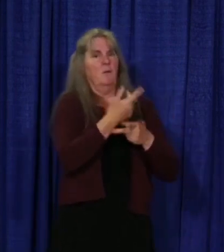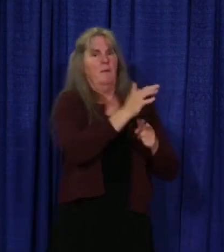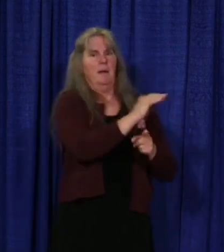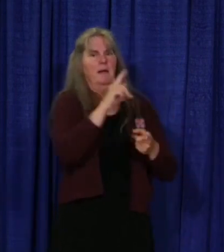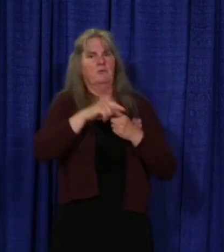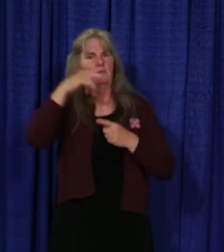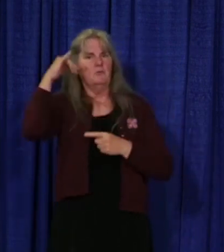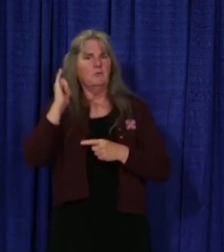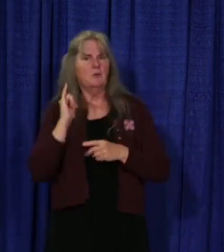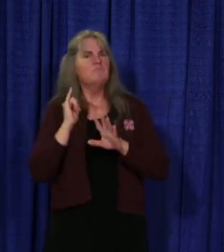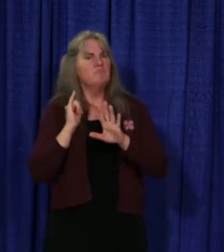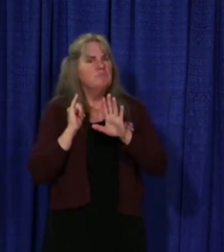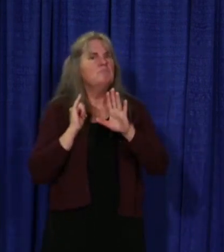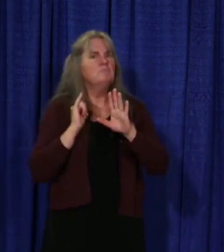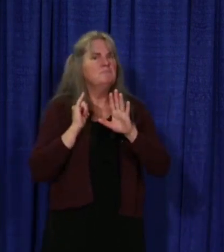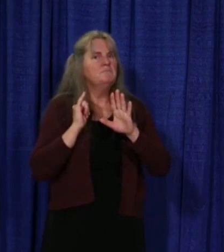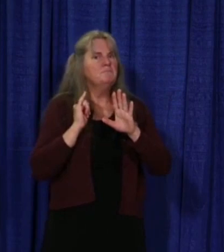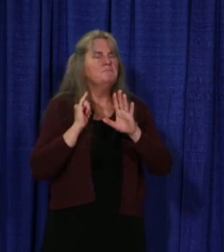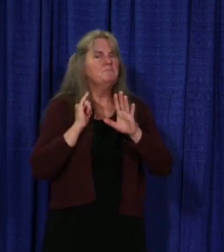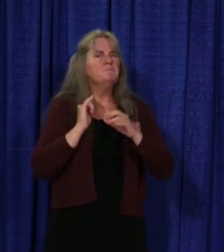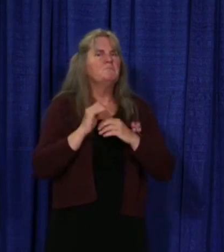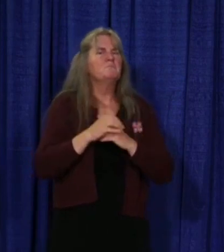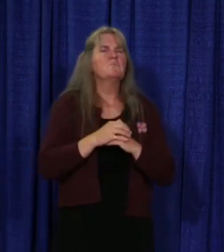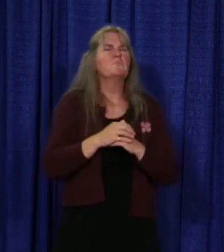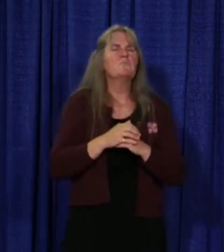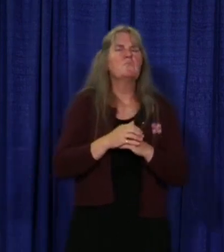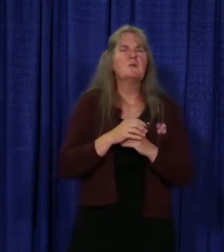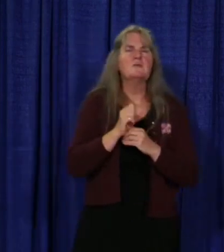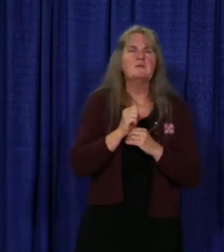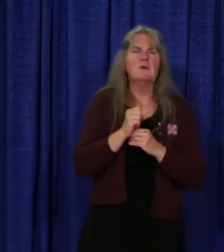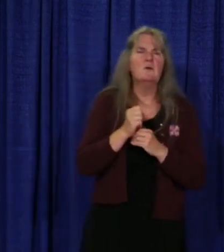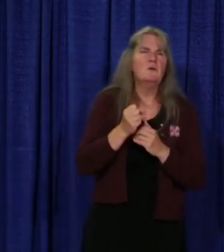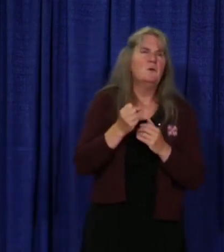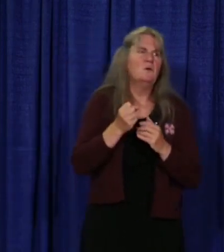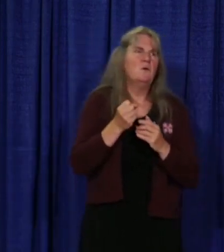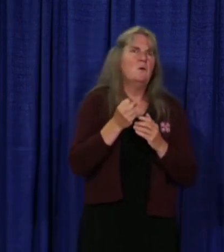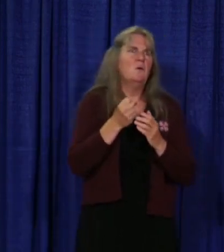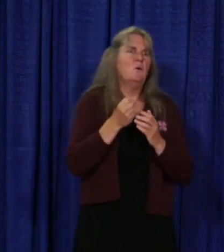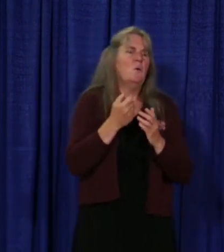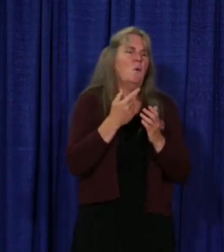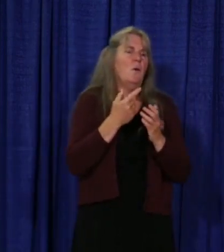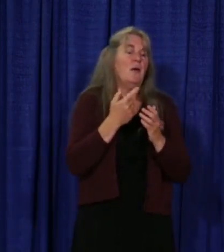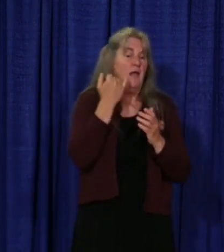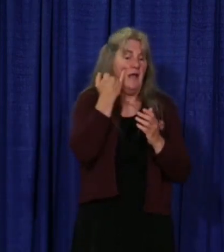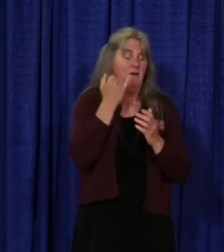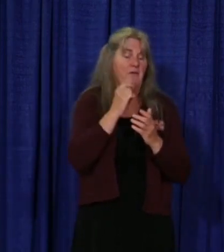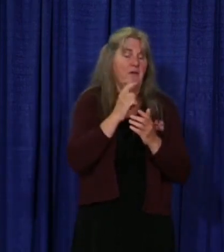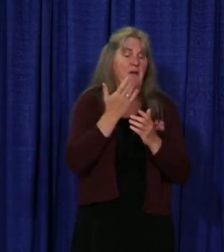back. So depending on what happens, would we change that to more of a